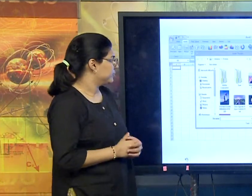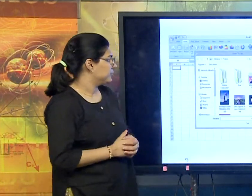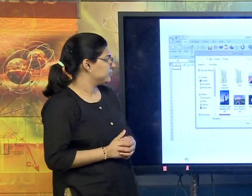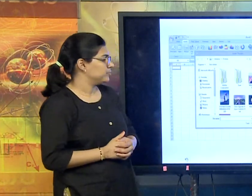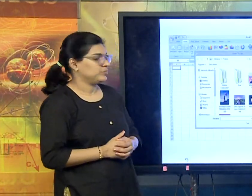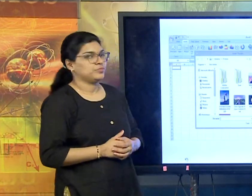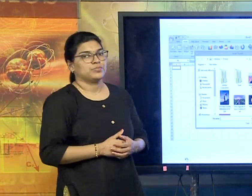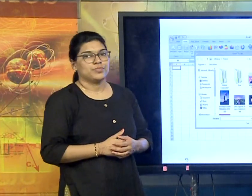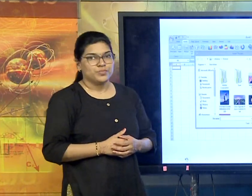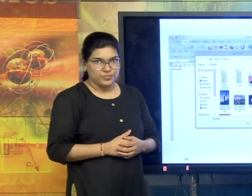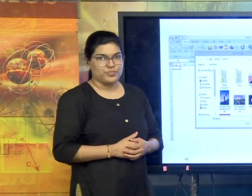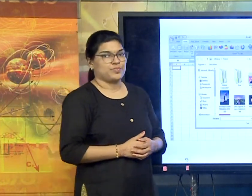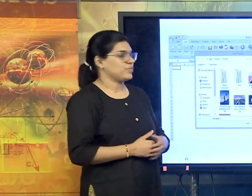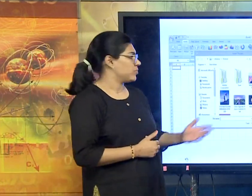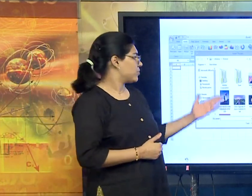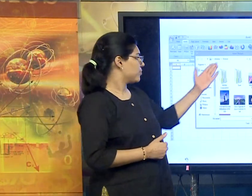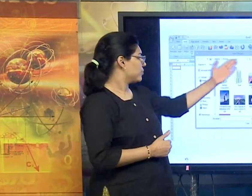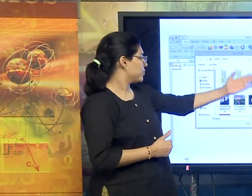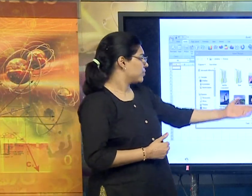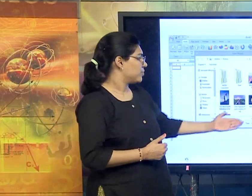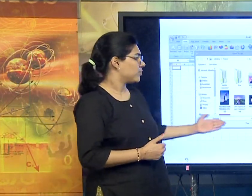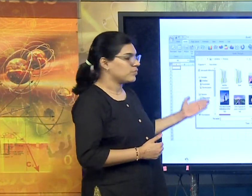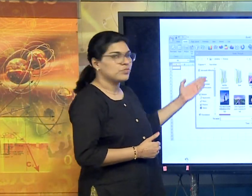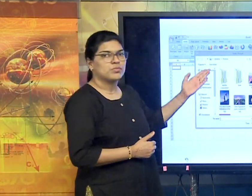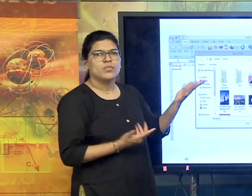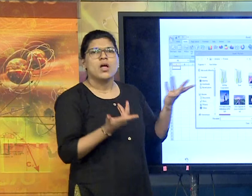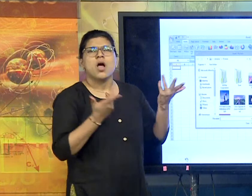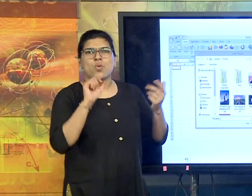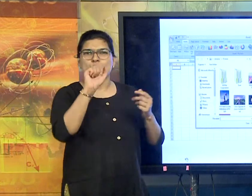click. Then we will get this screen.